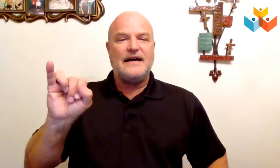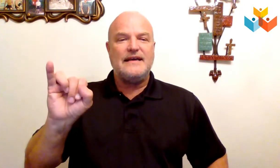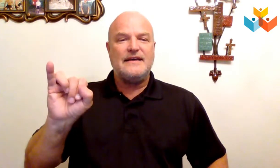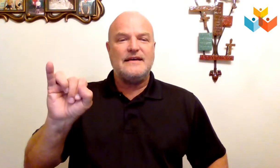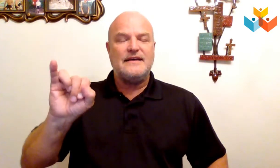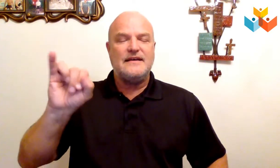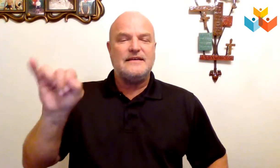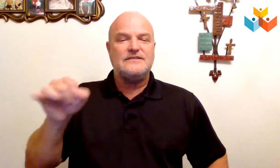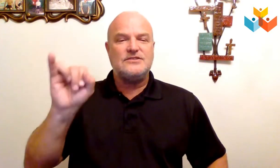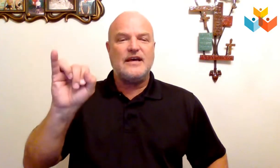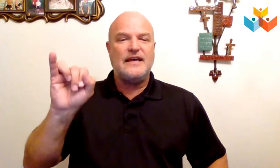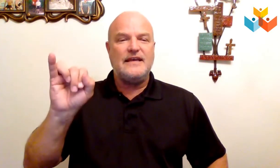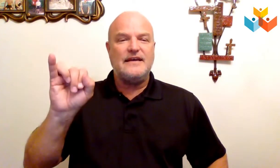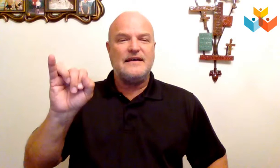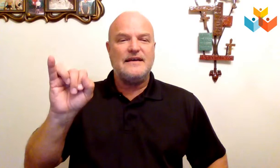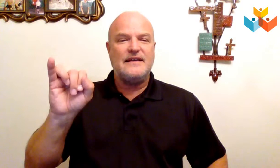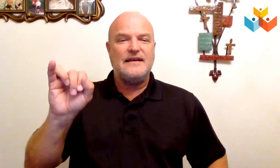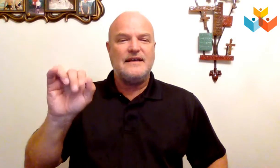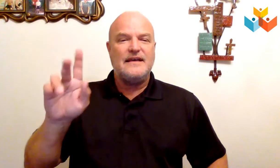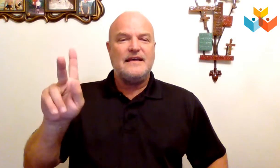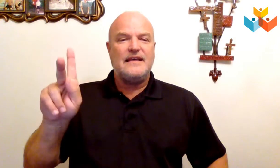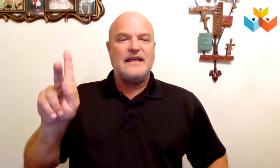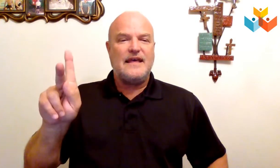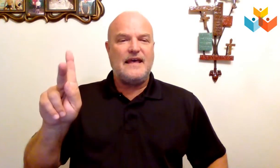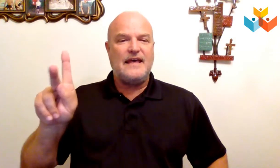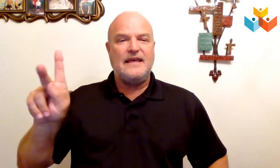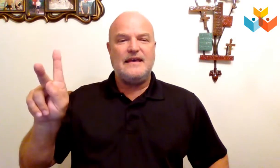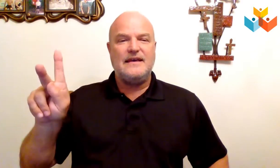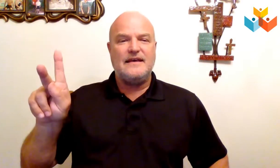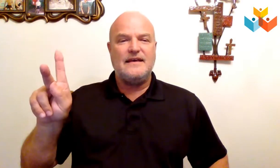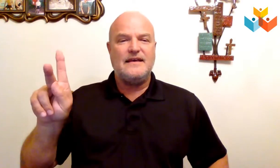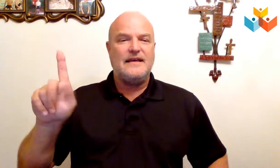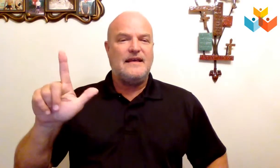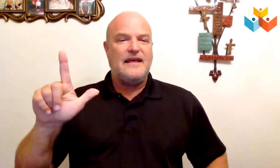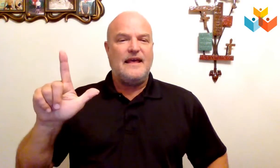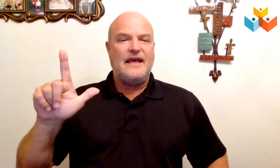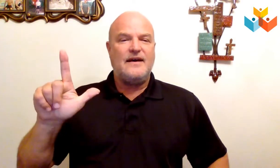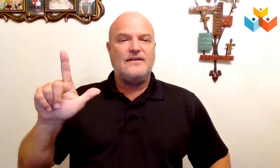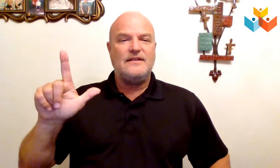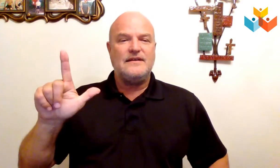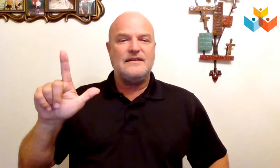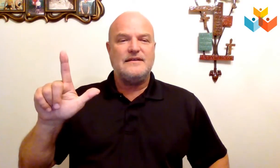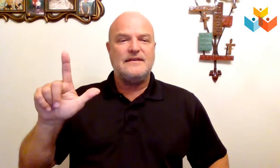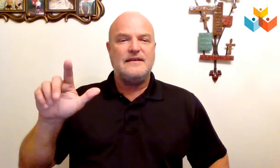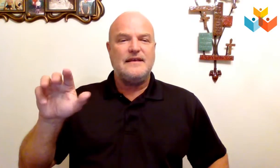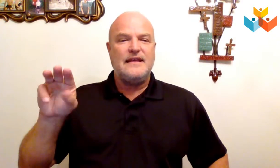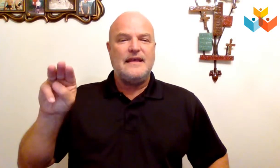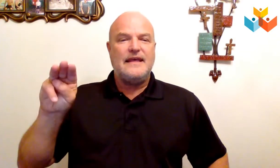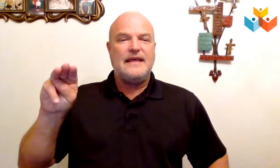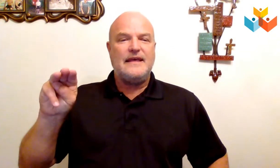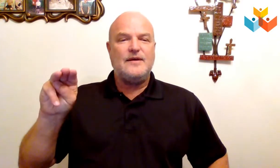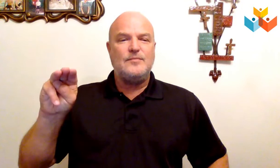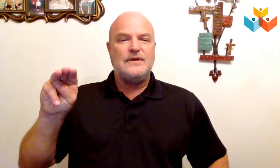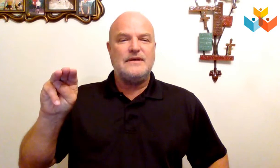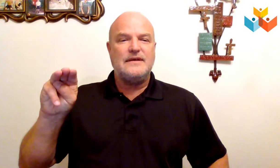H, I, J, K,